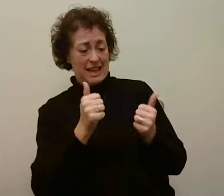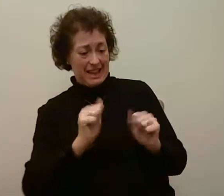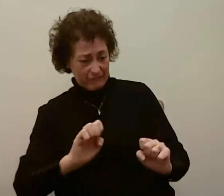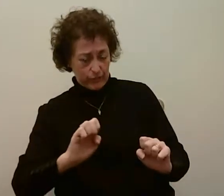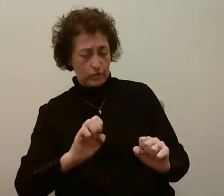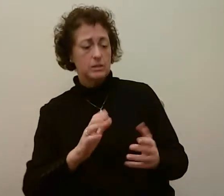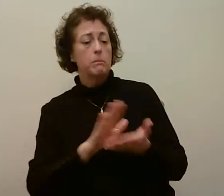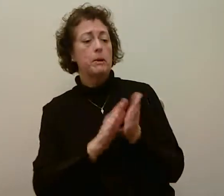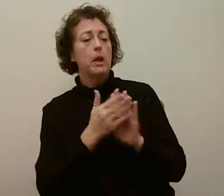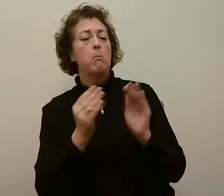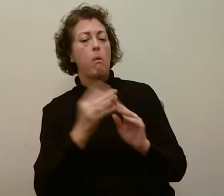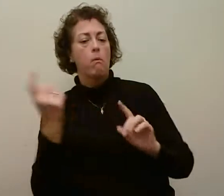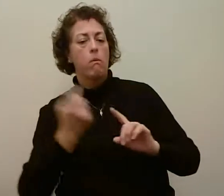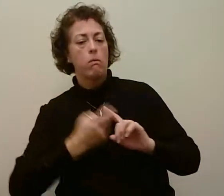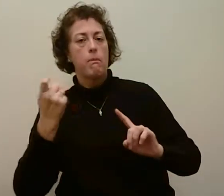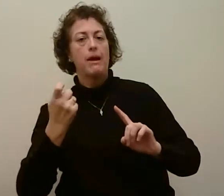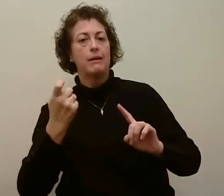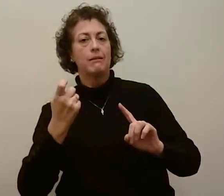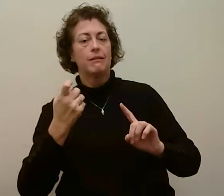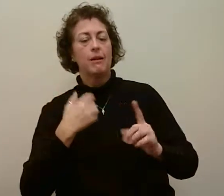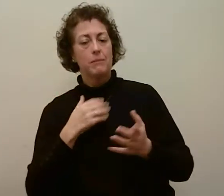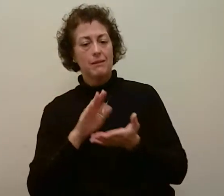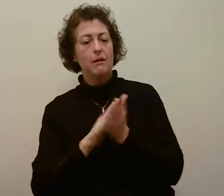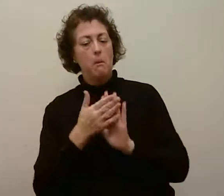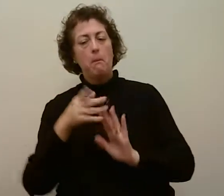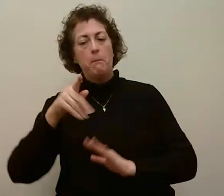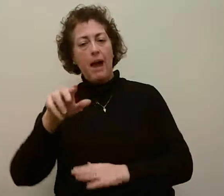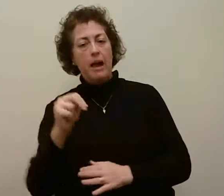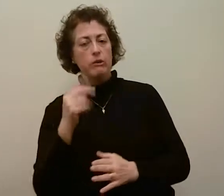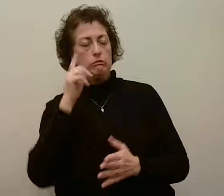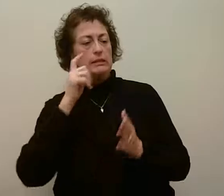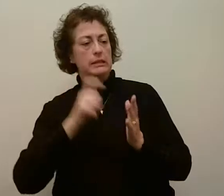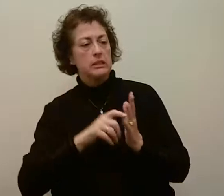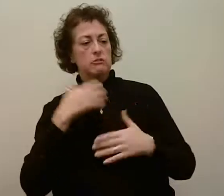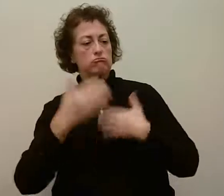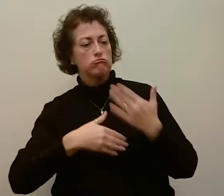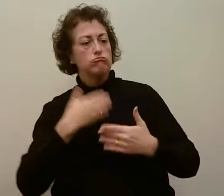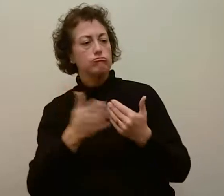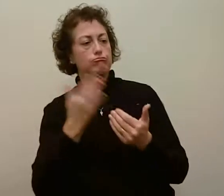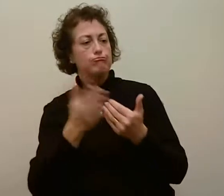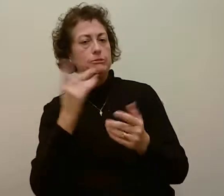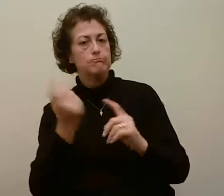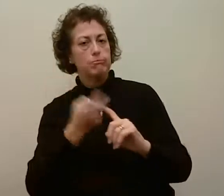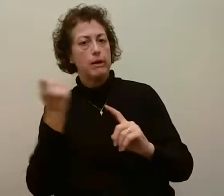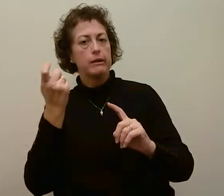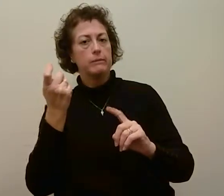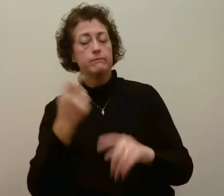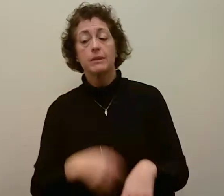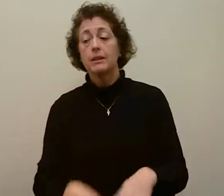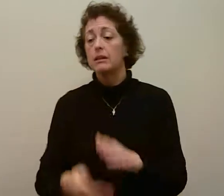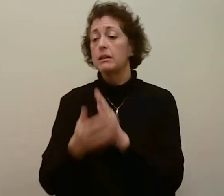of an automatic pattern recognition. Now, skilled interpreters who move on to teach others begin